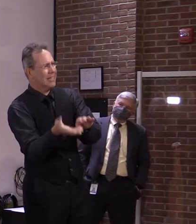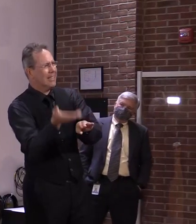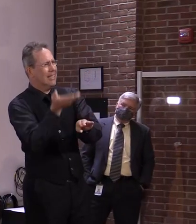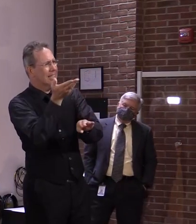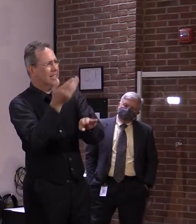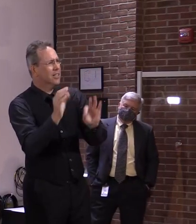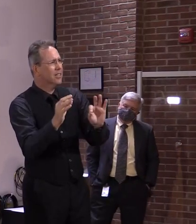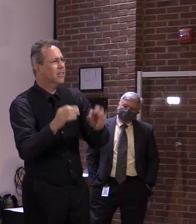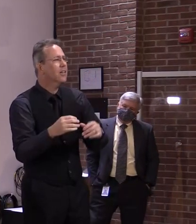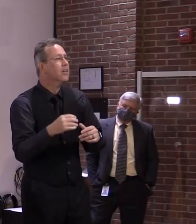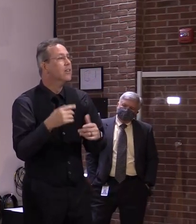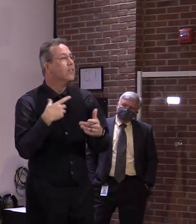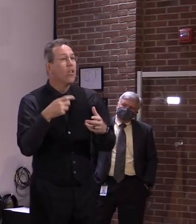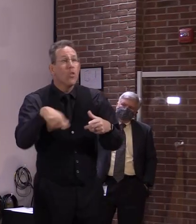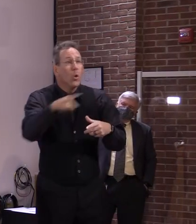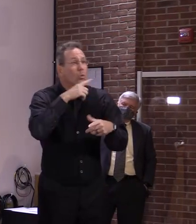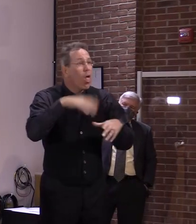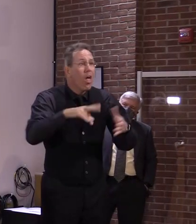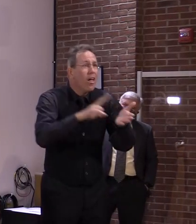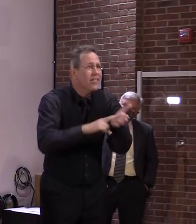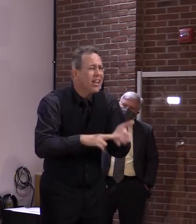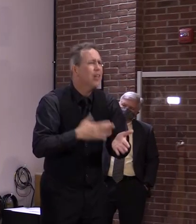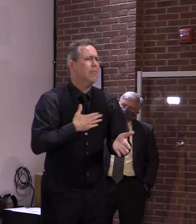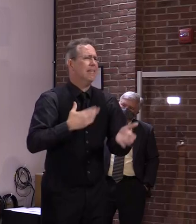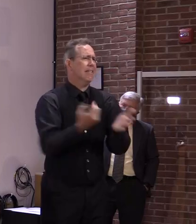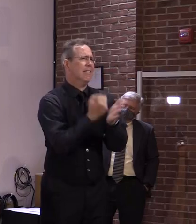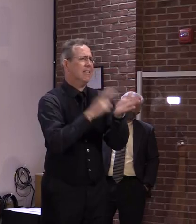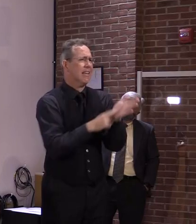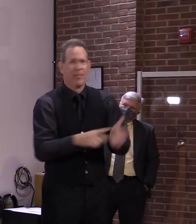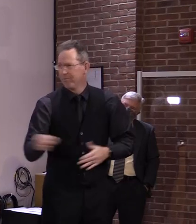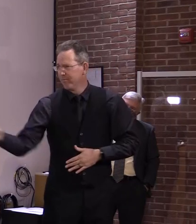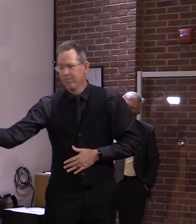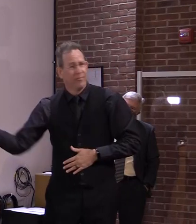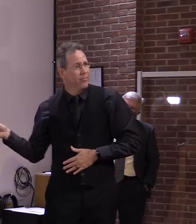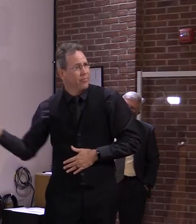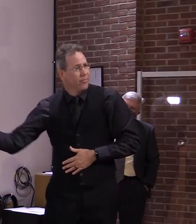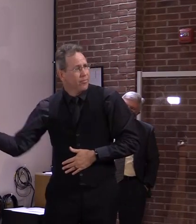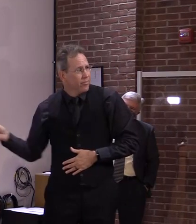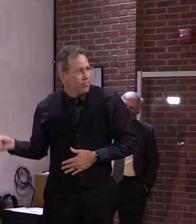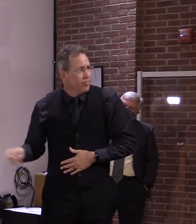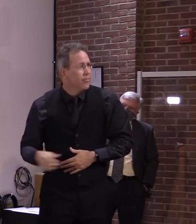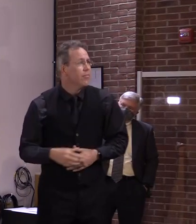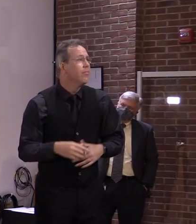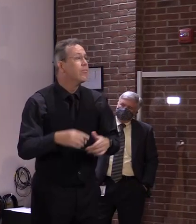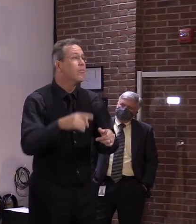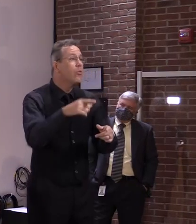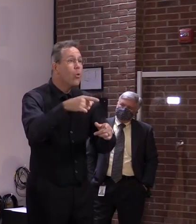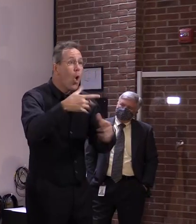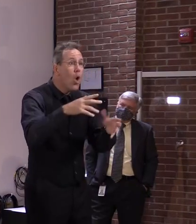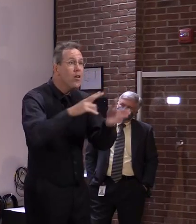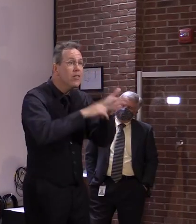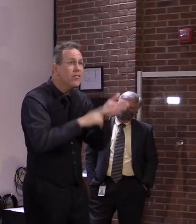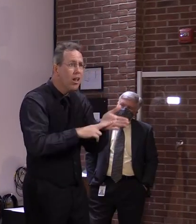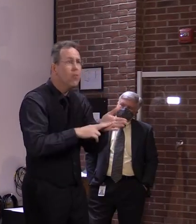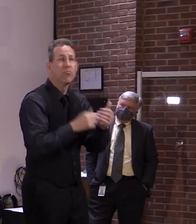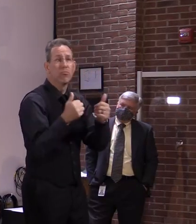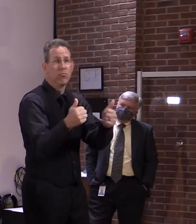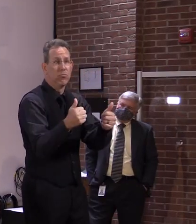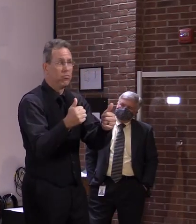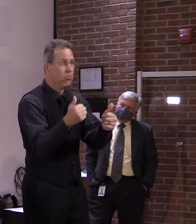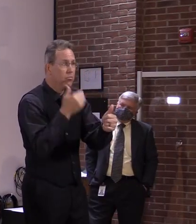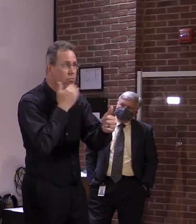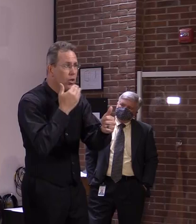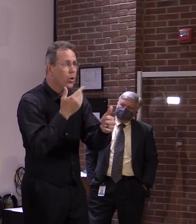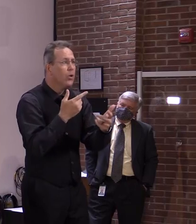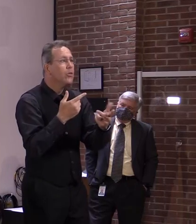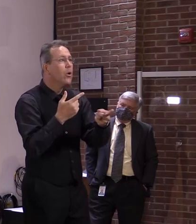But it doesn't mean this is a too early time to have said and recognized that vaccination does